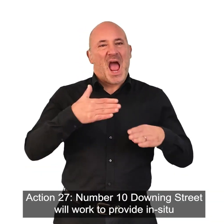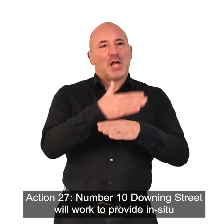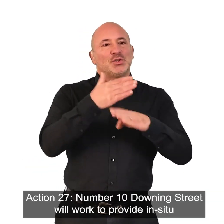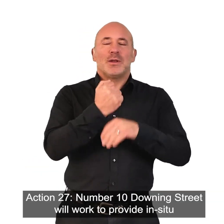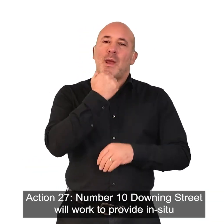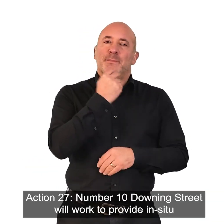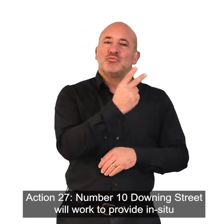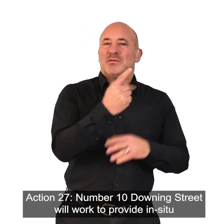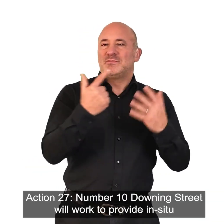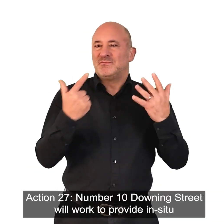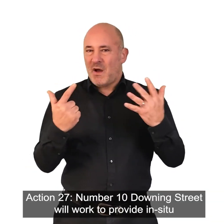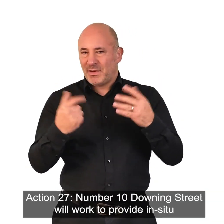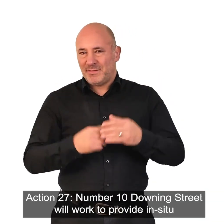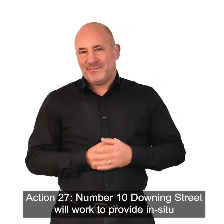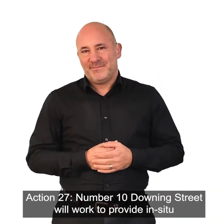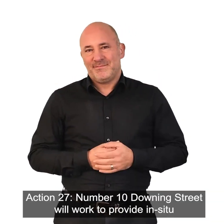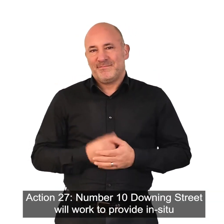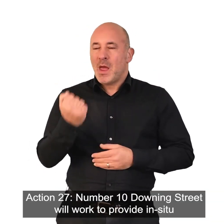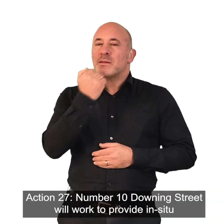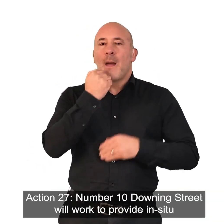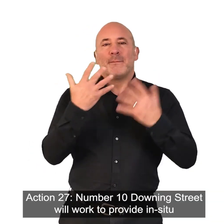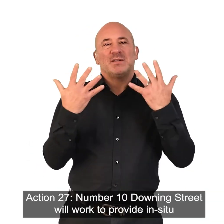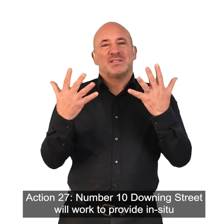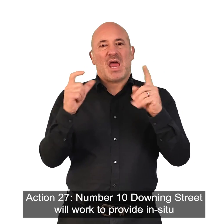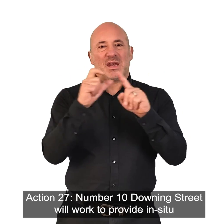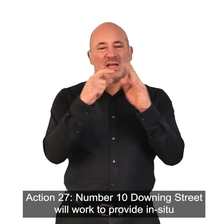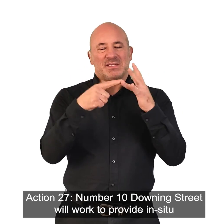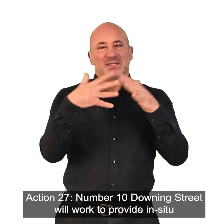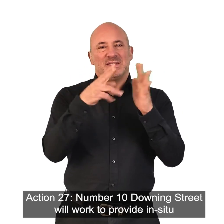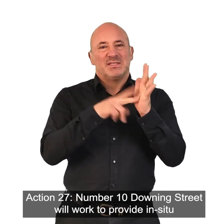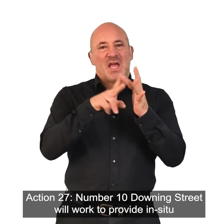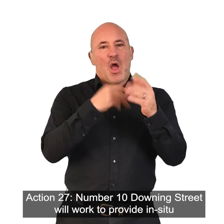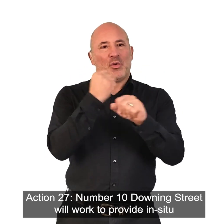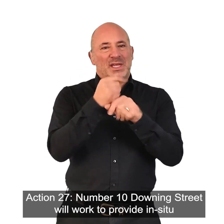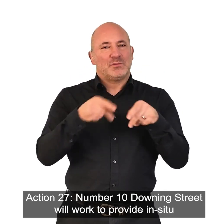Action 27. Number 10 Downing Street will work to provide in situ